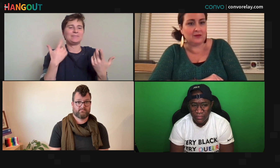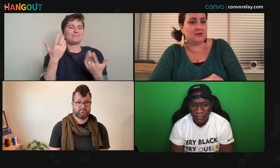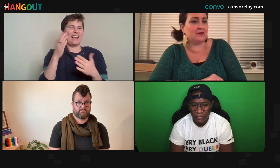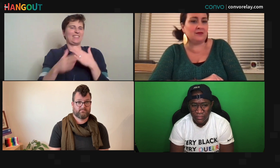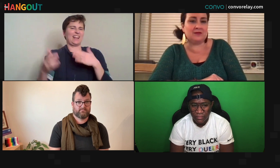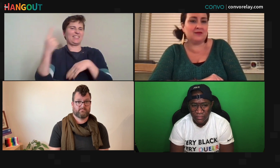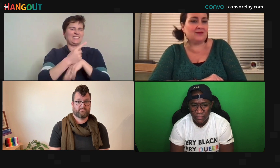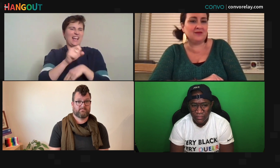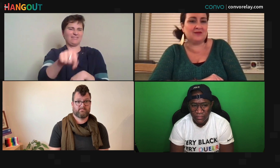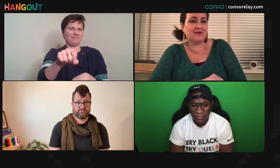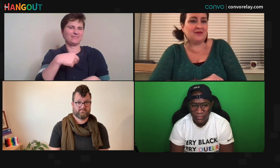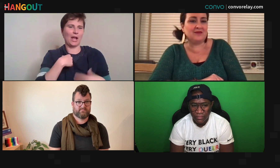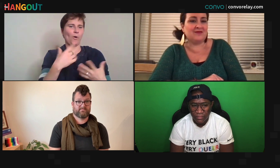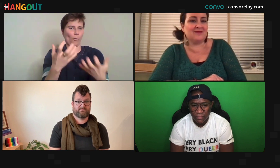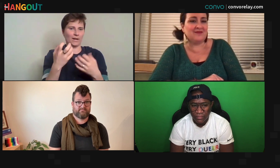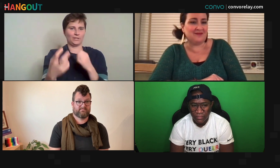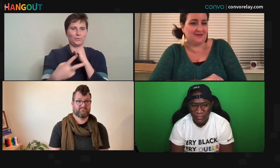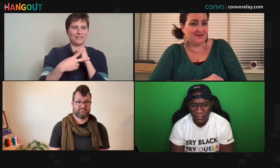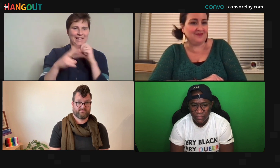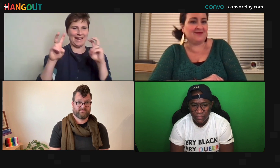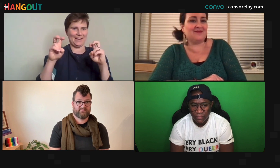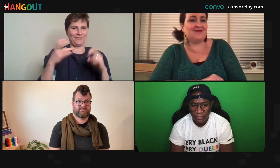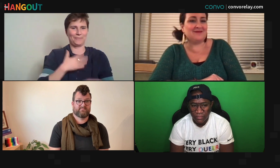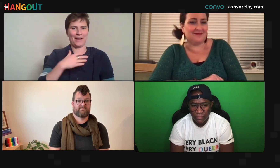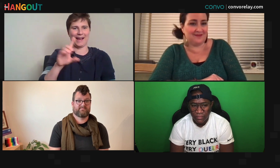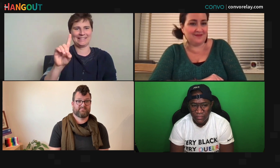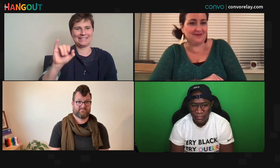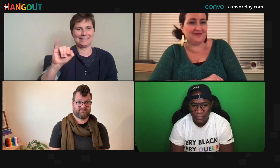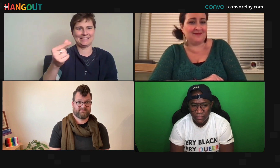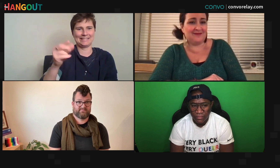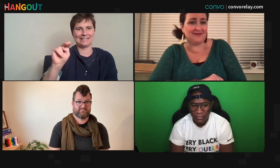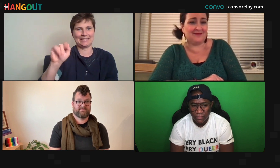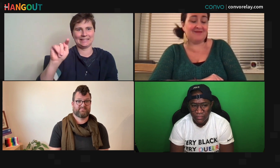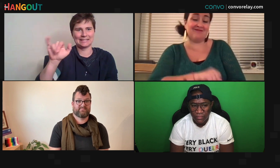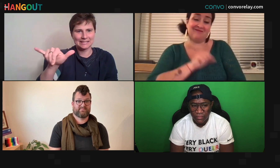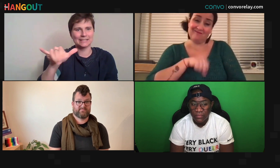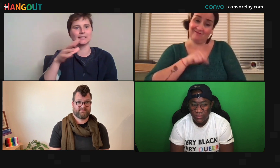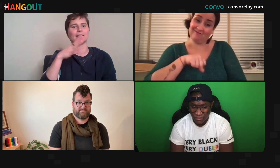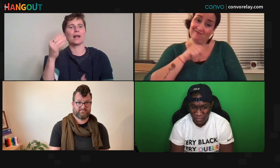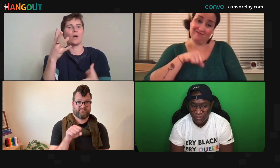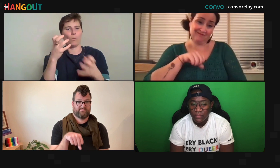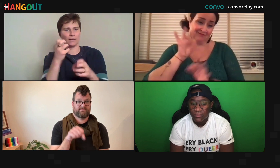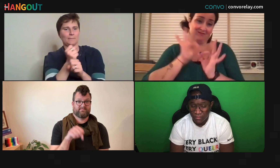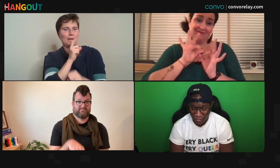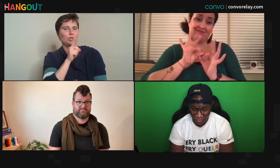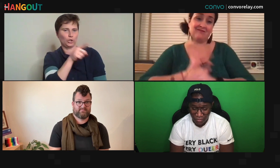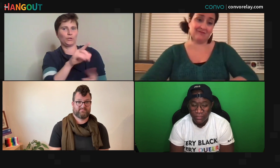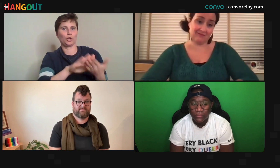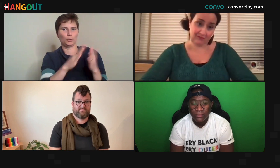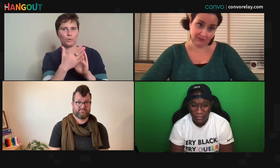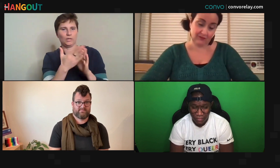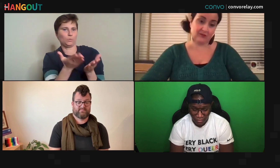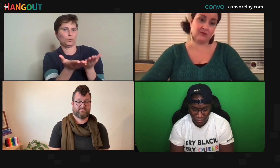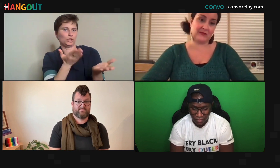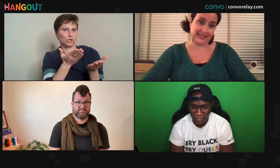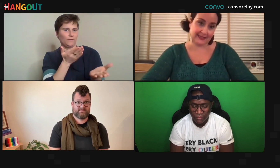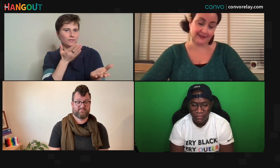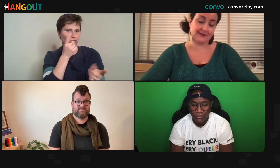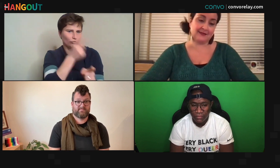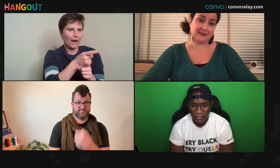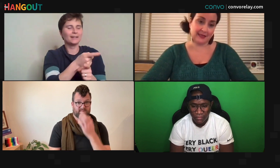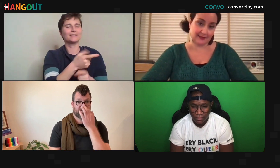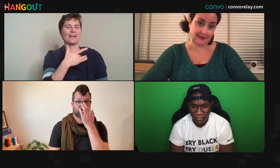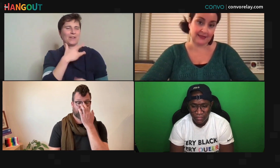respected. And so I kept thinking, oh, is this going to work? But at the end of the day, I wanted to save my dignity. And I wanted to make sure